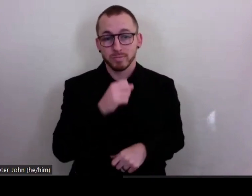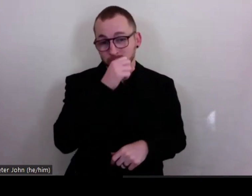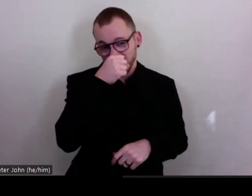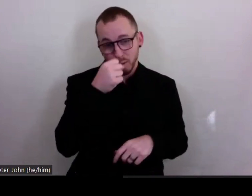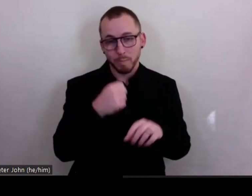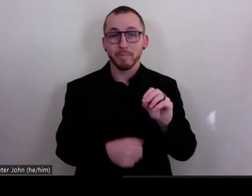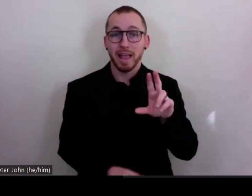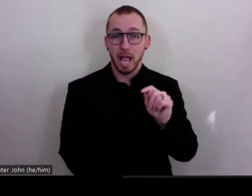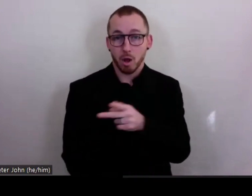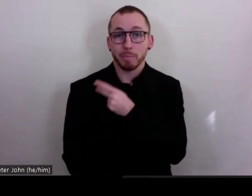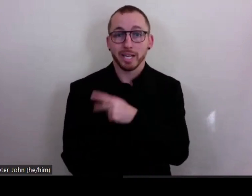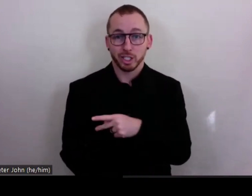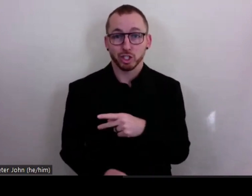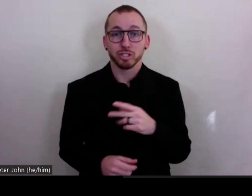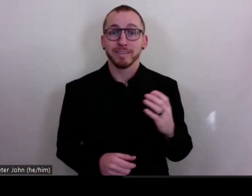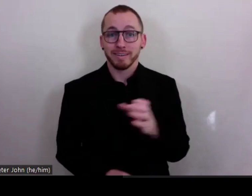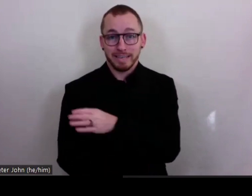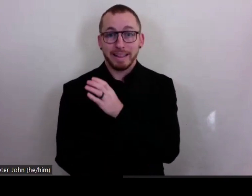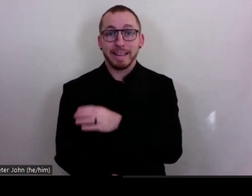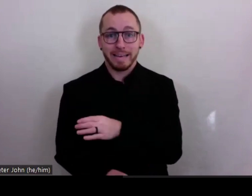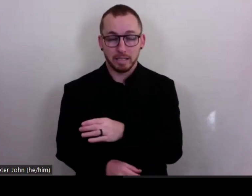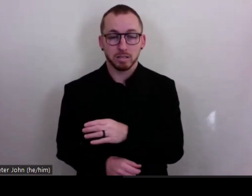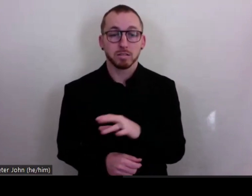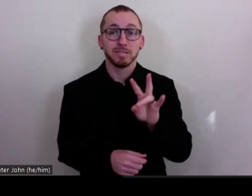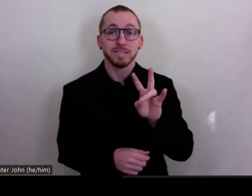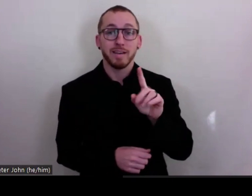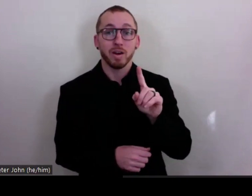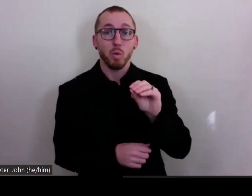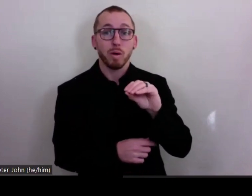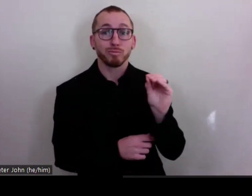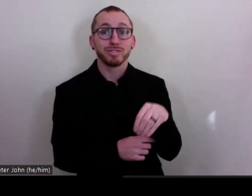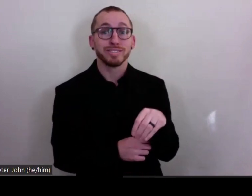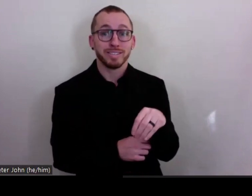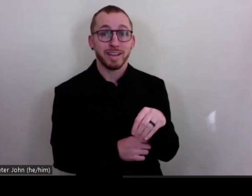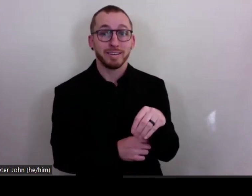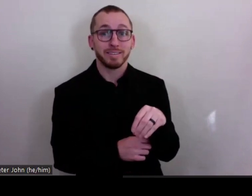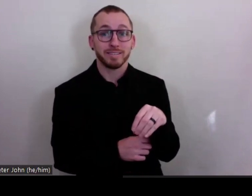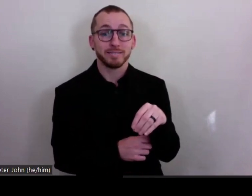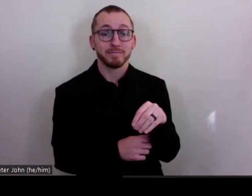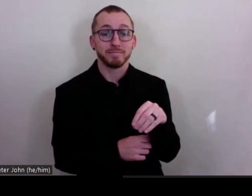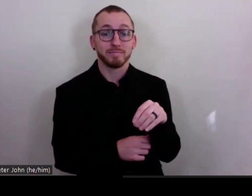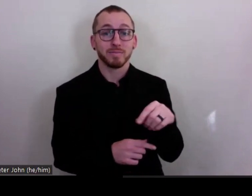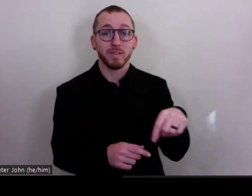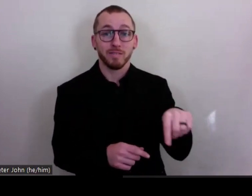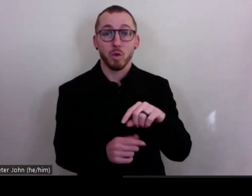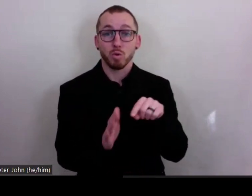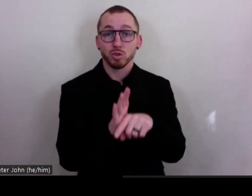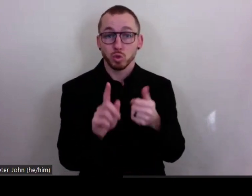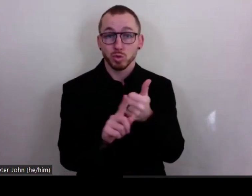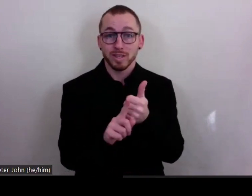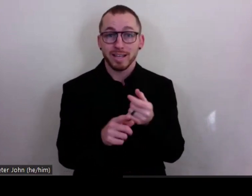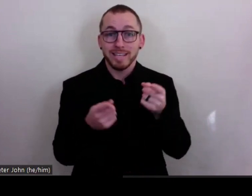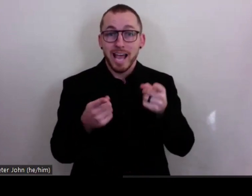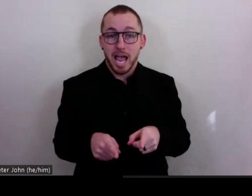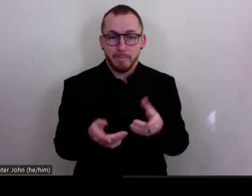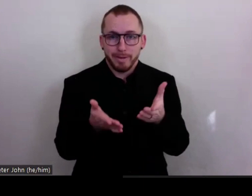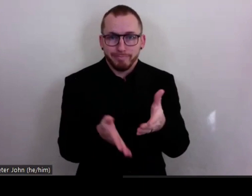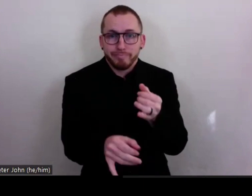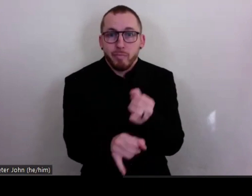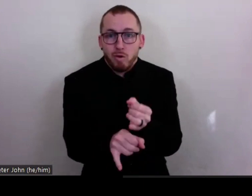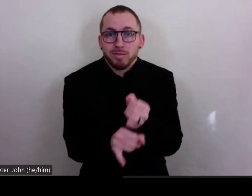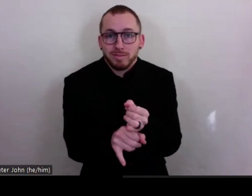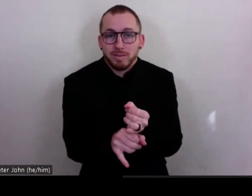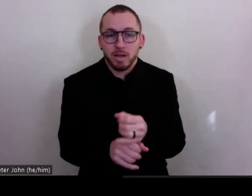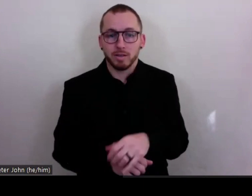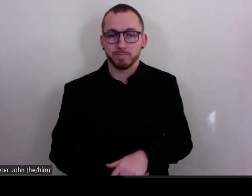clinics, 71% of suicides occurred outside of a VA. Now, I'm going to add an additional stat